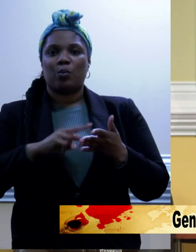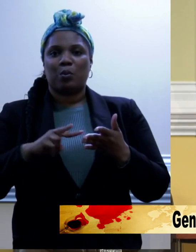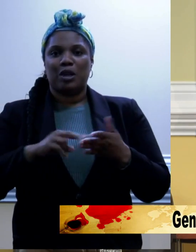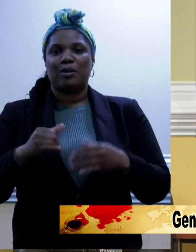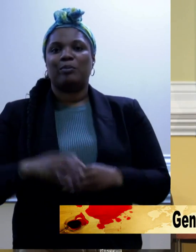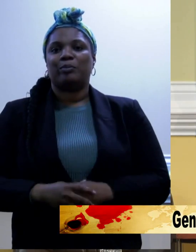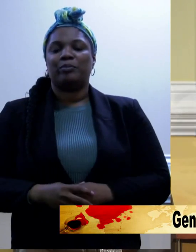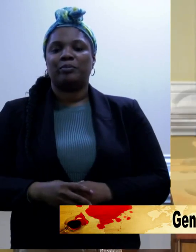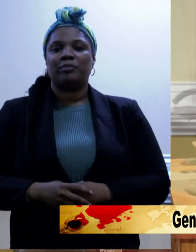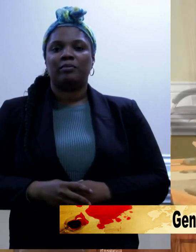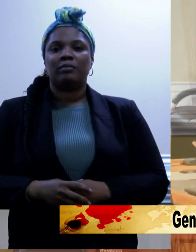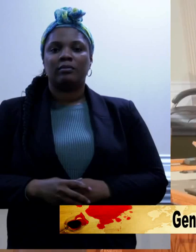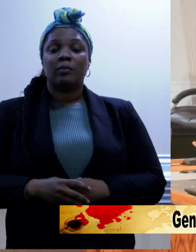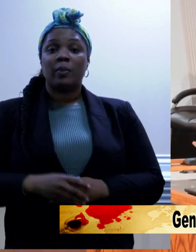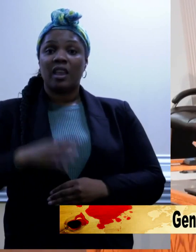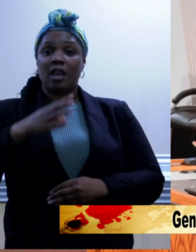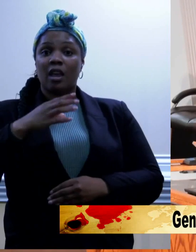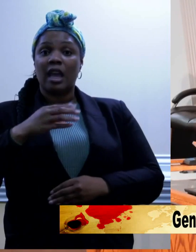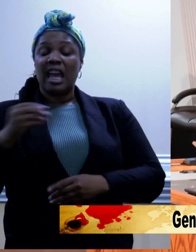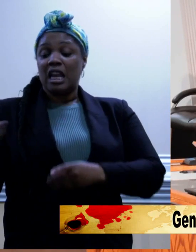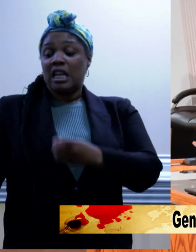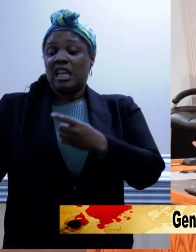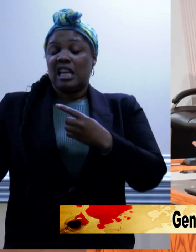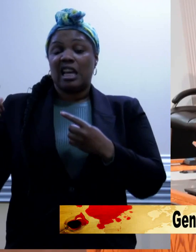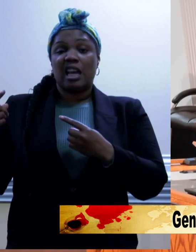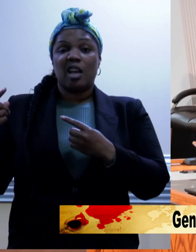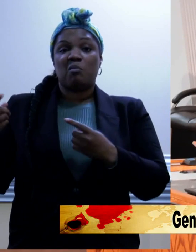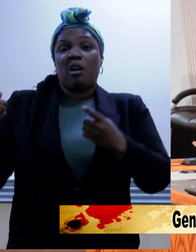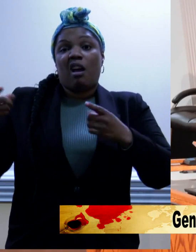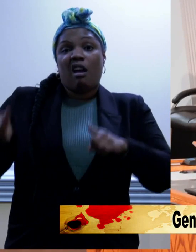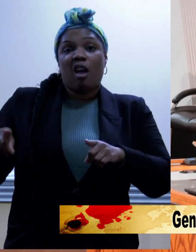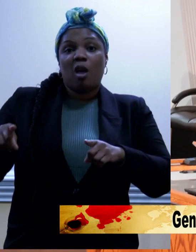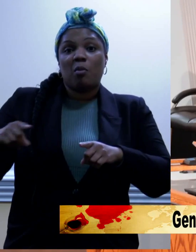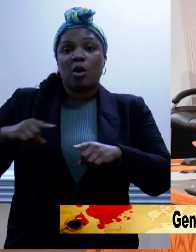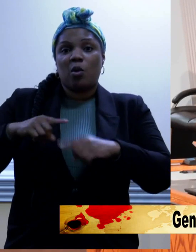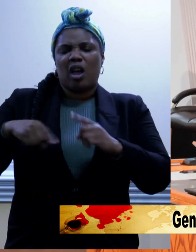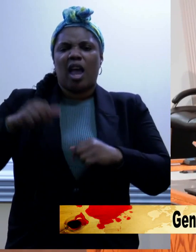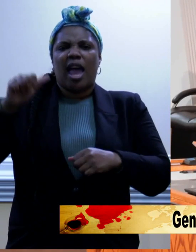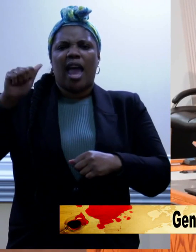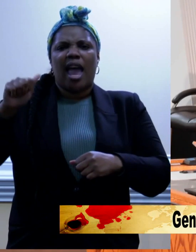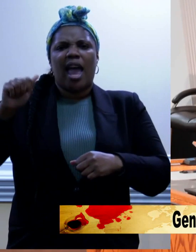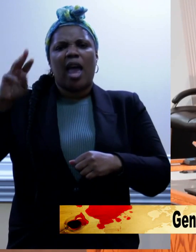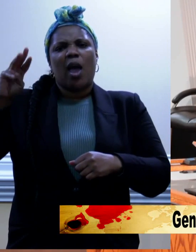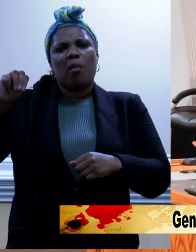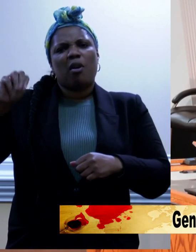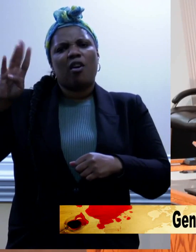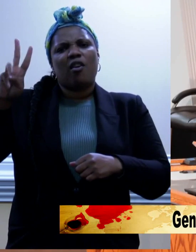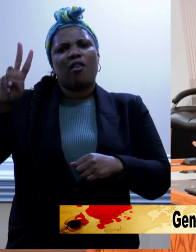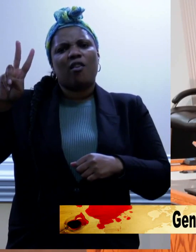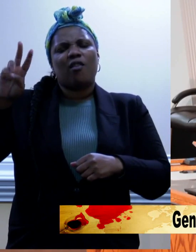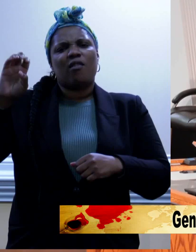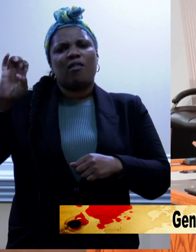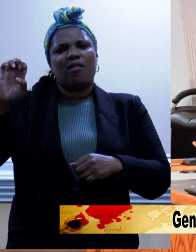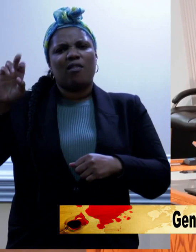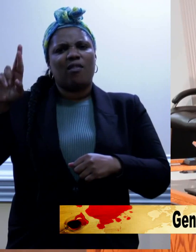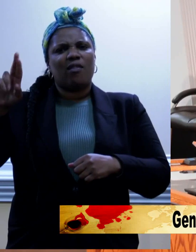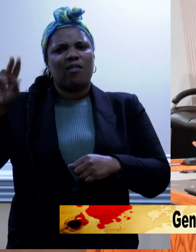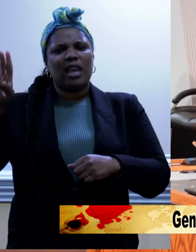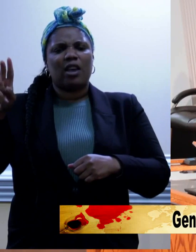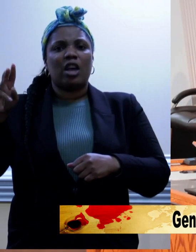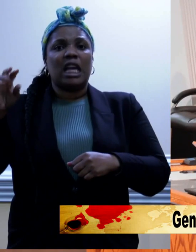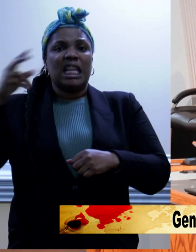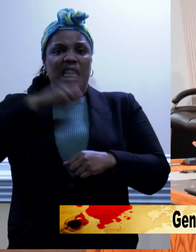Okay, go ahead. And it came to pass in the days of Amraphel, king of Shinar, and Arioch, king